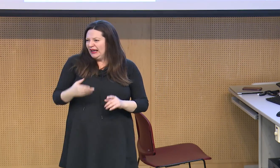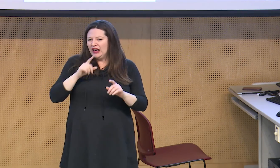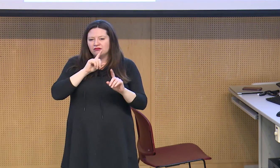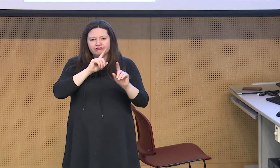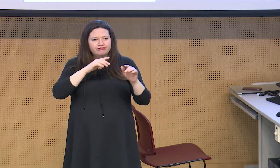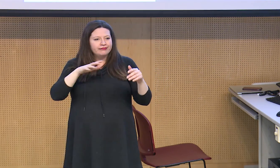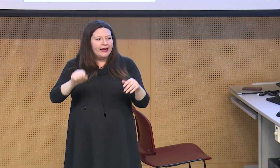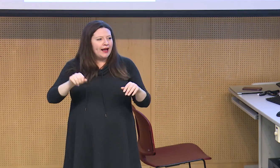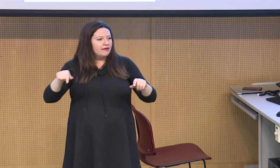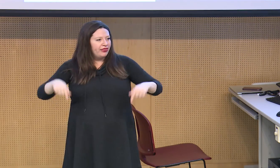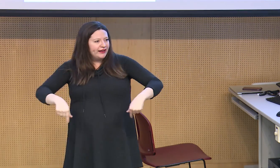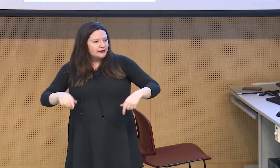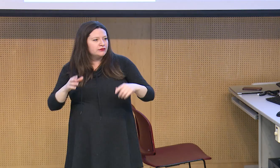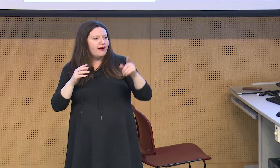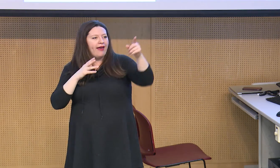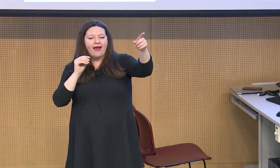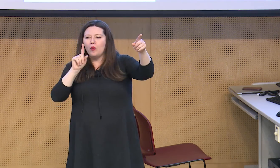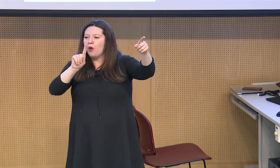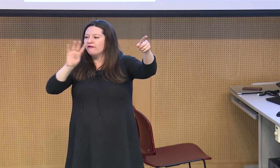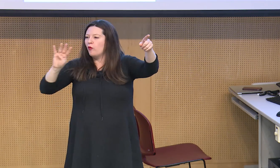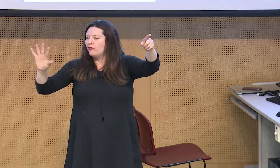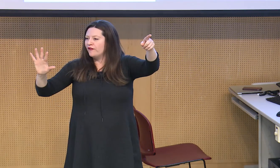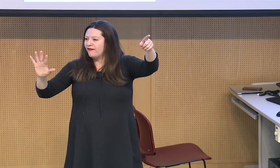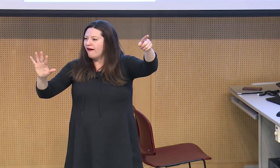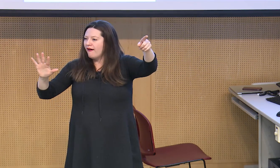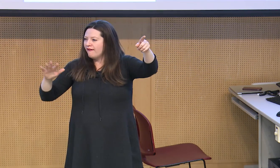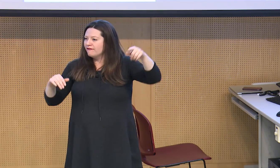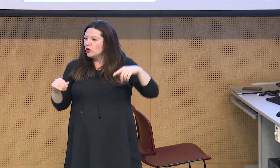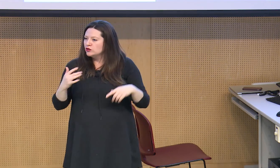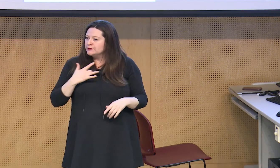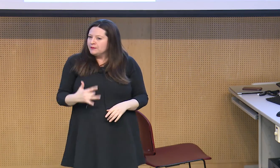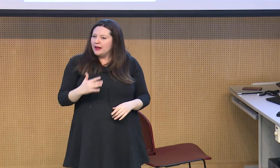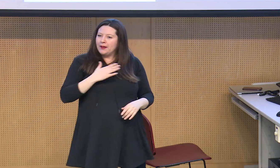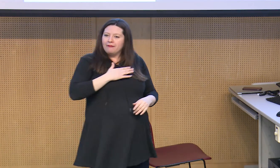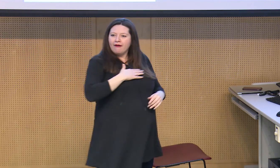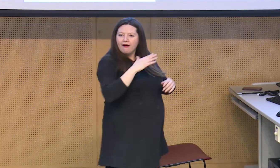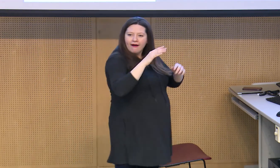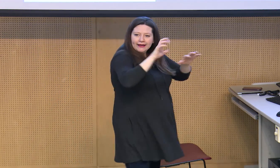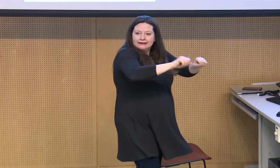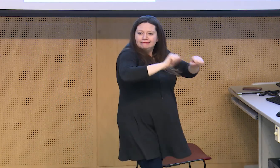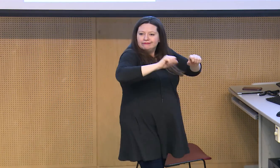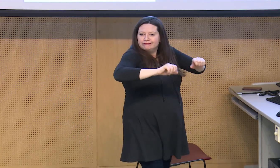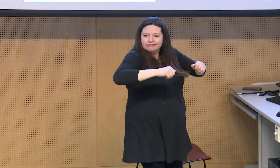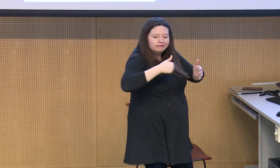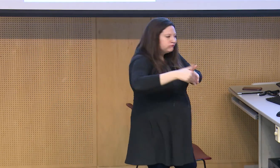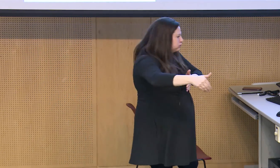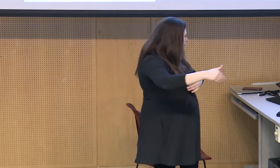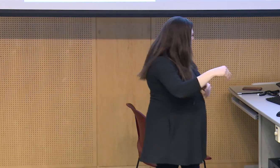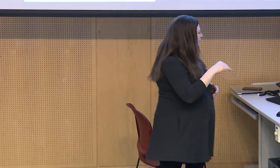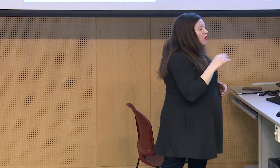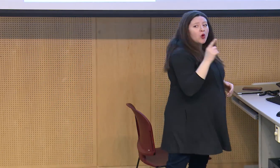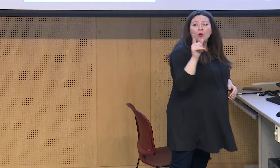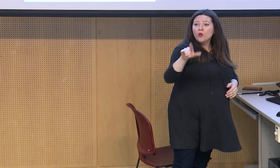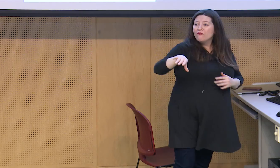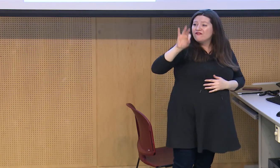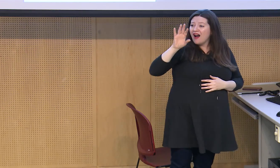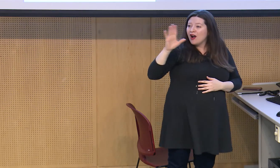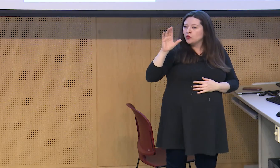set a template. I tend to reserve 1300 and 1445 pretty often,